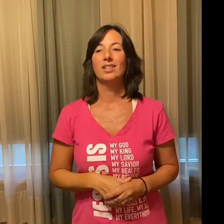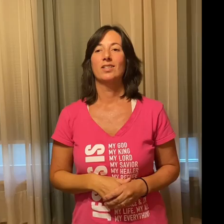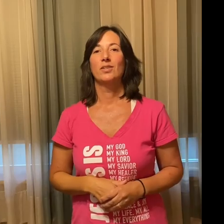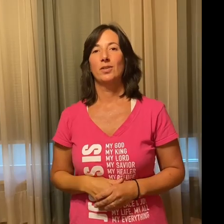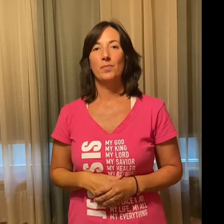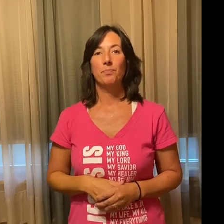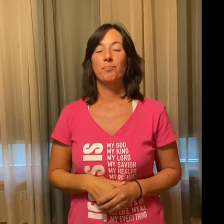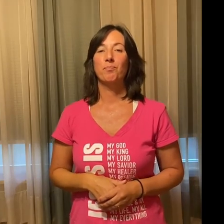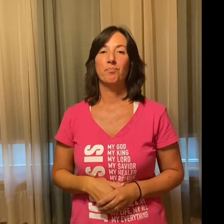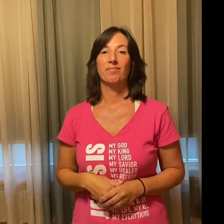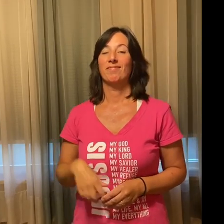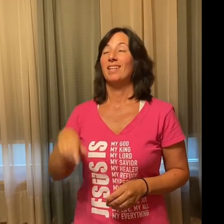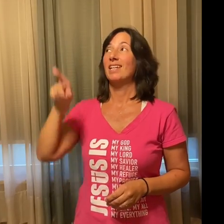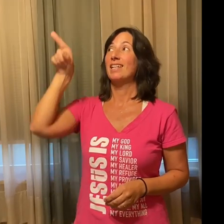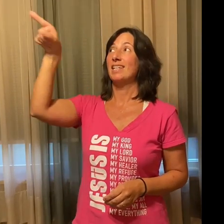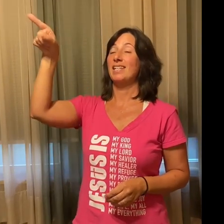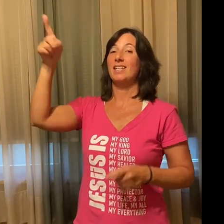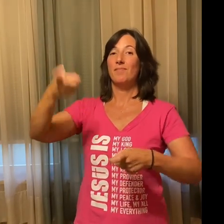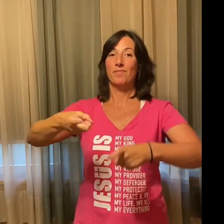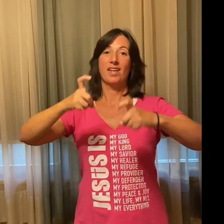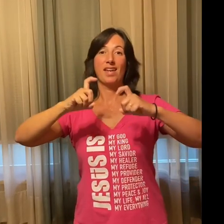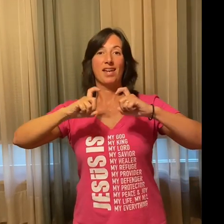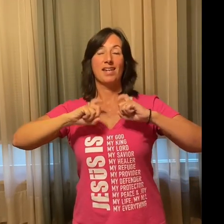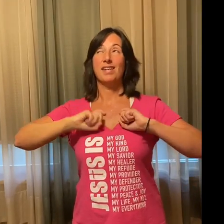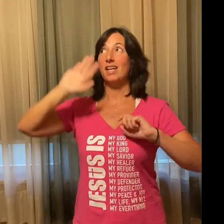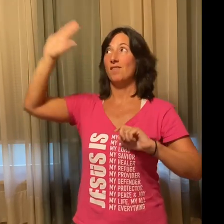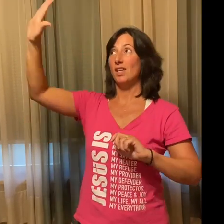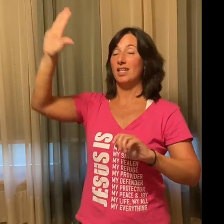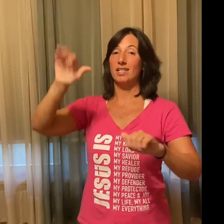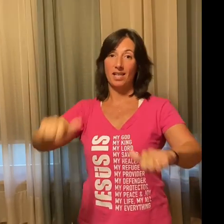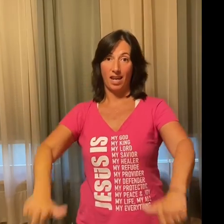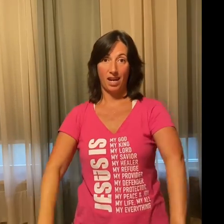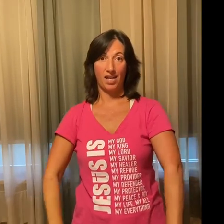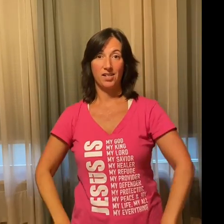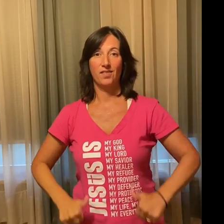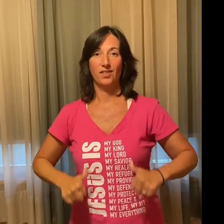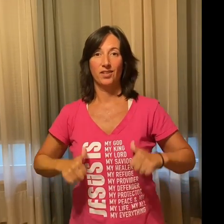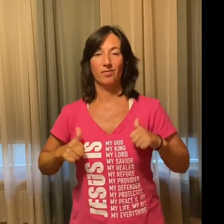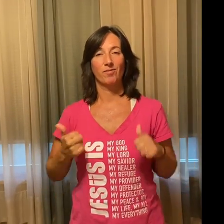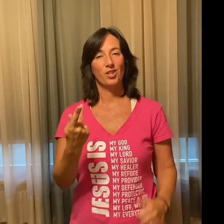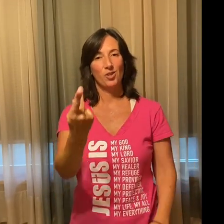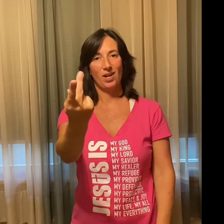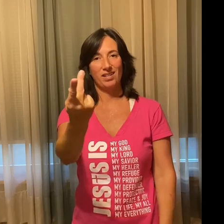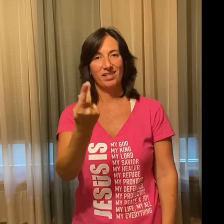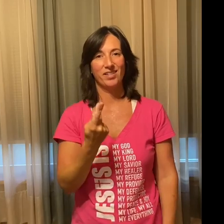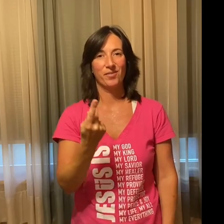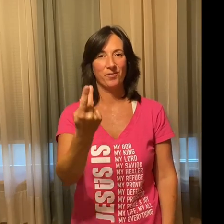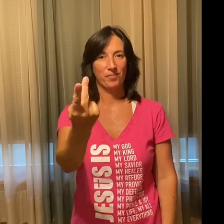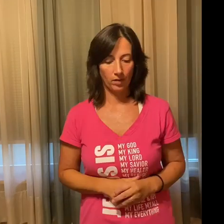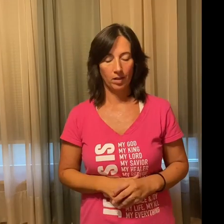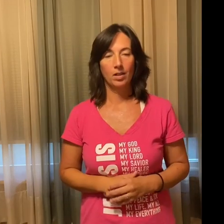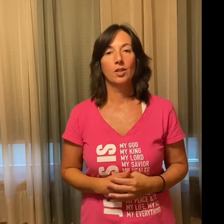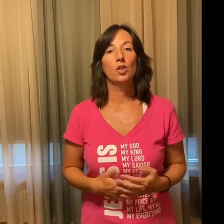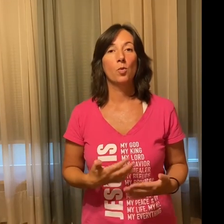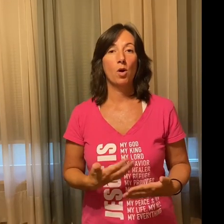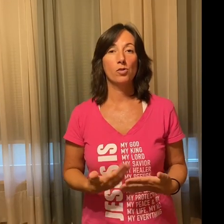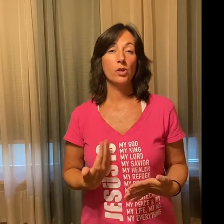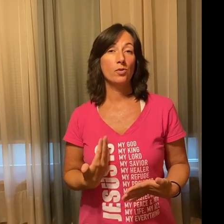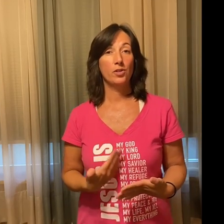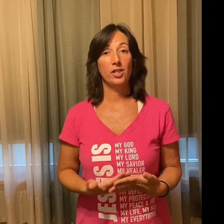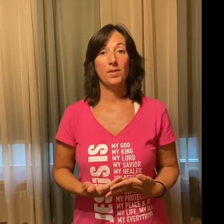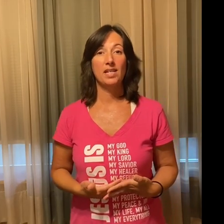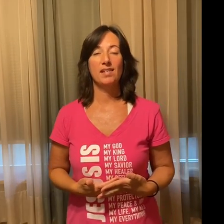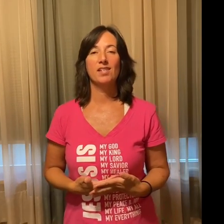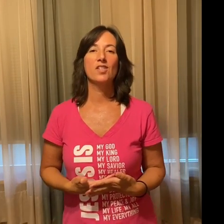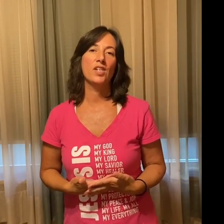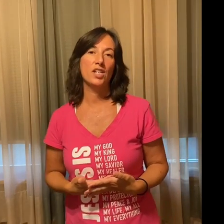So he gave his life to us. You will also